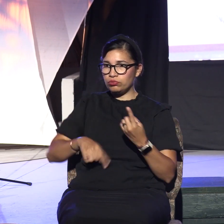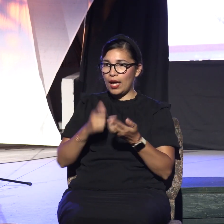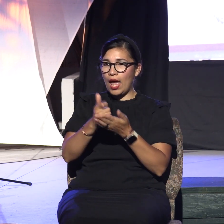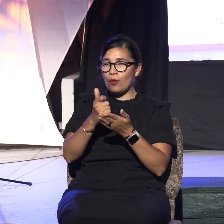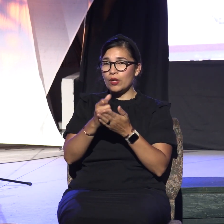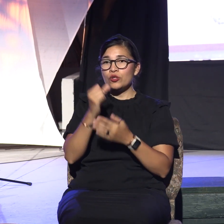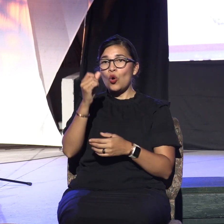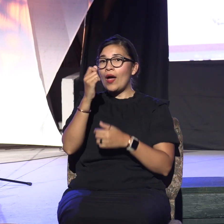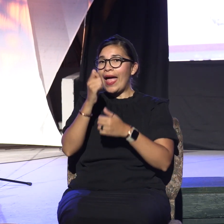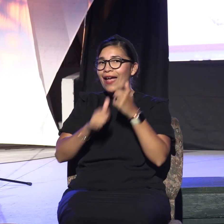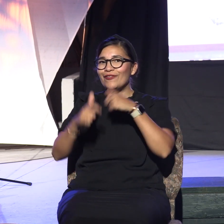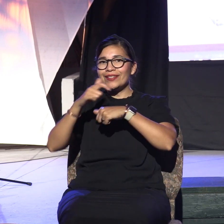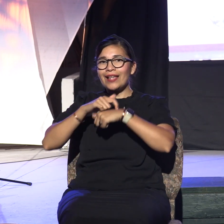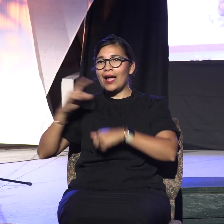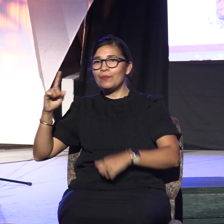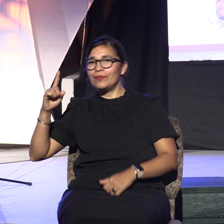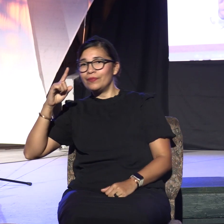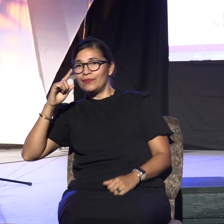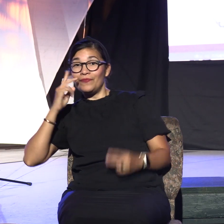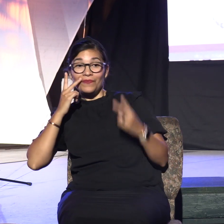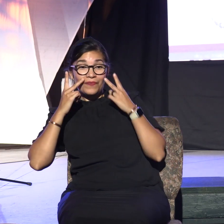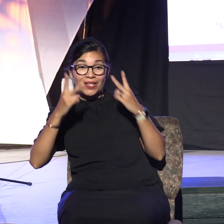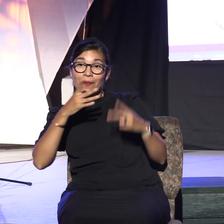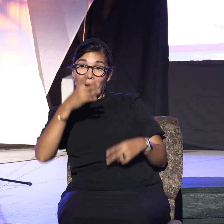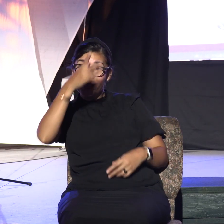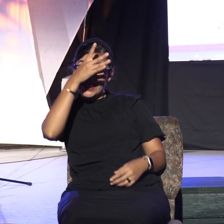rubbing her hands.